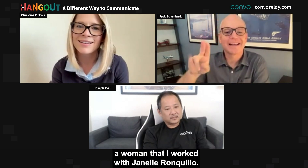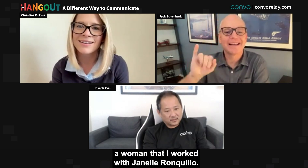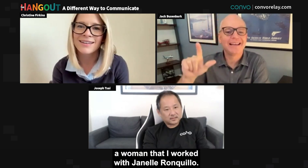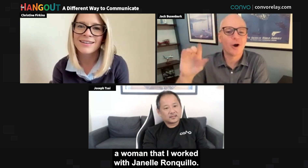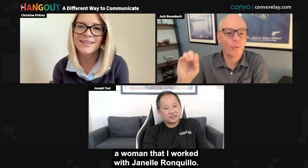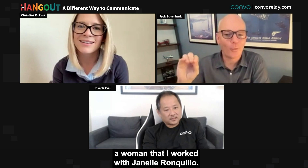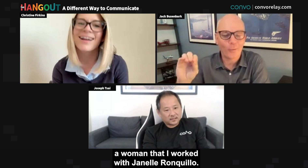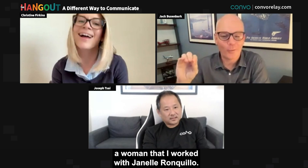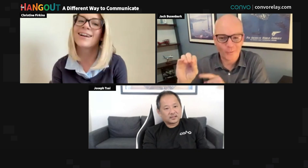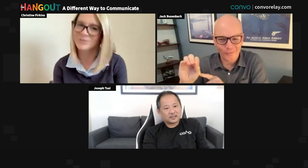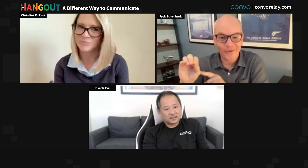Janelle Ronquillo.